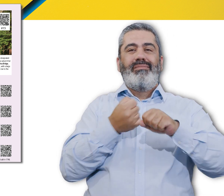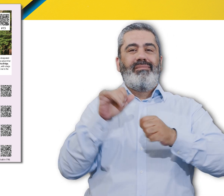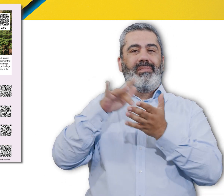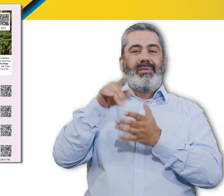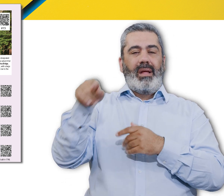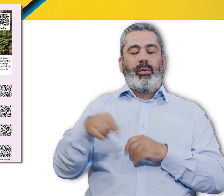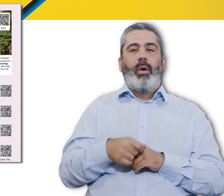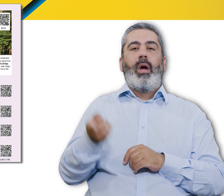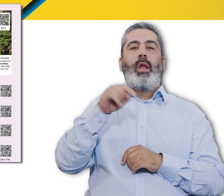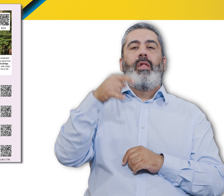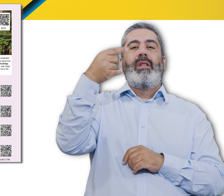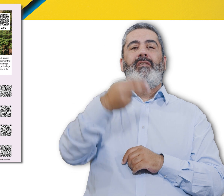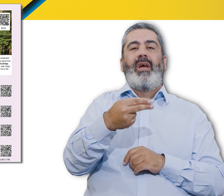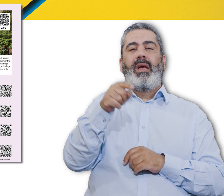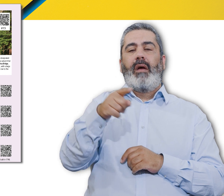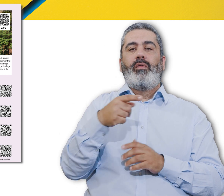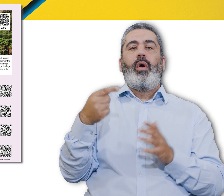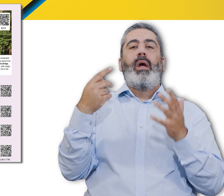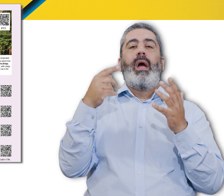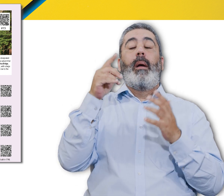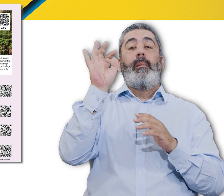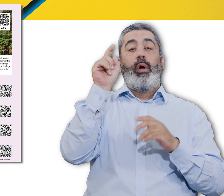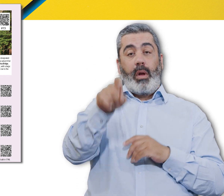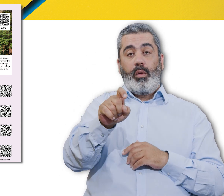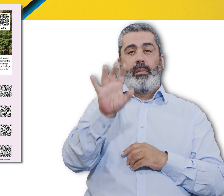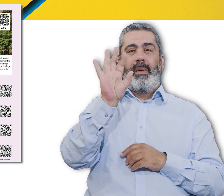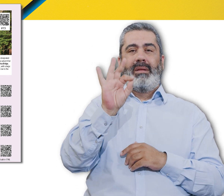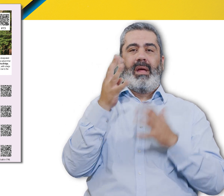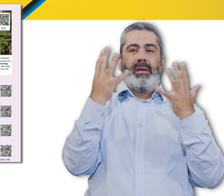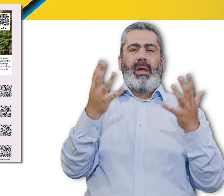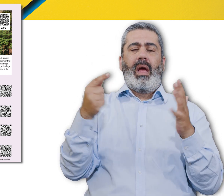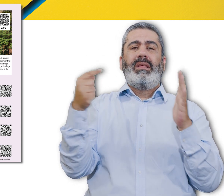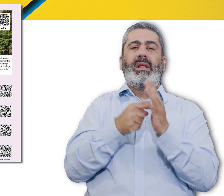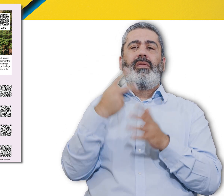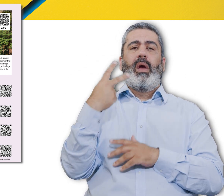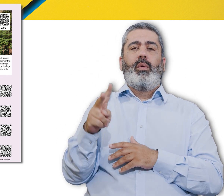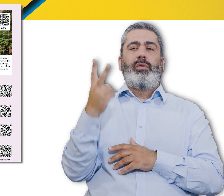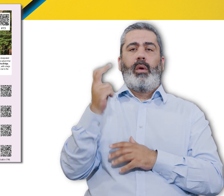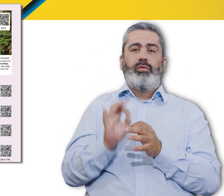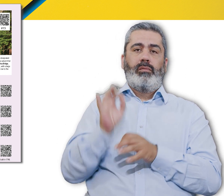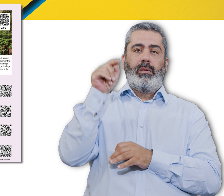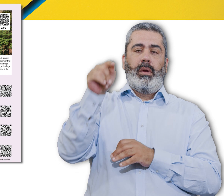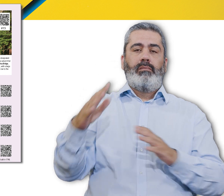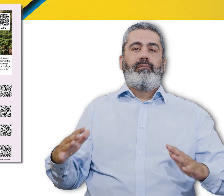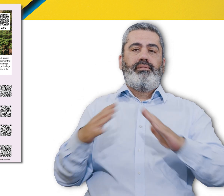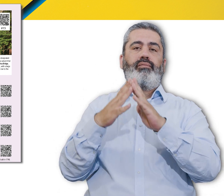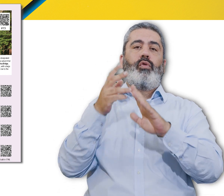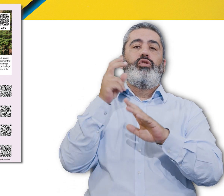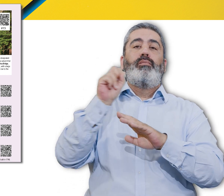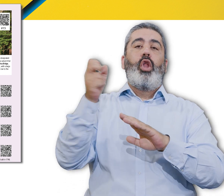number 59. It is built at an altitude of 1.220 m on the slopes of Mount Smolika.